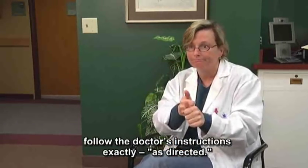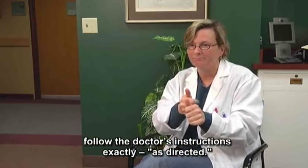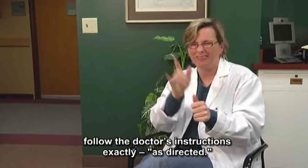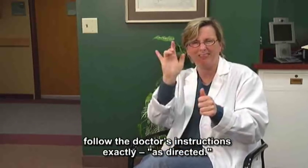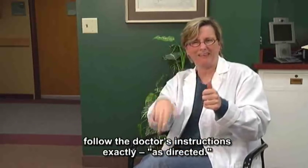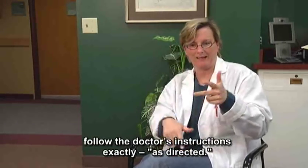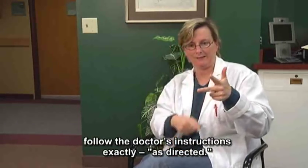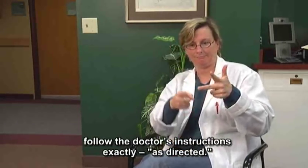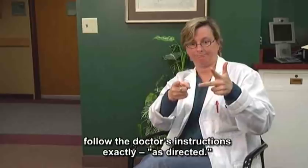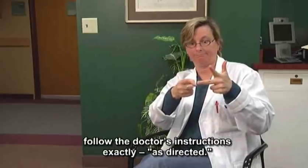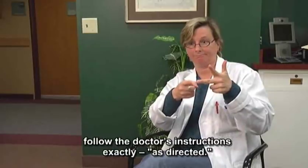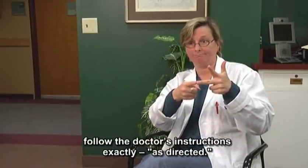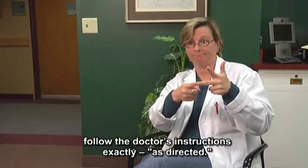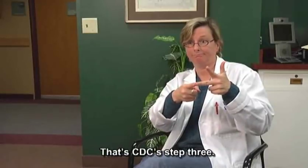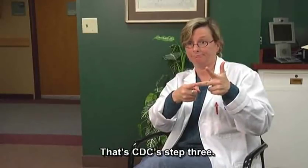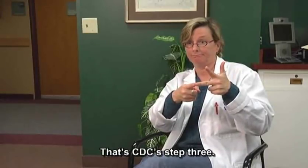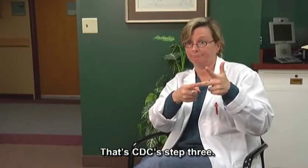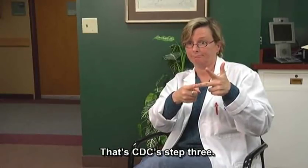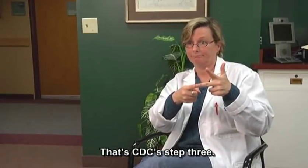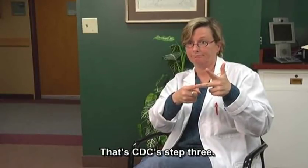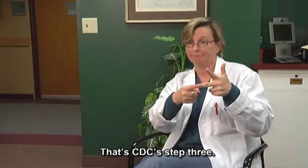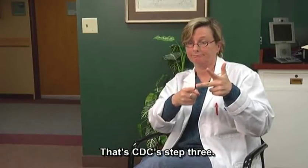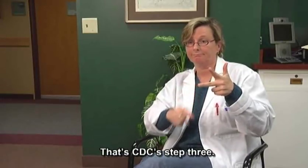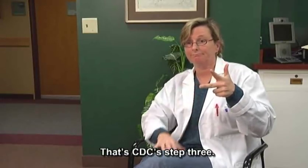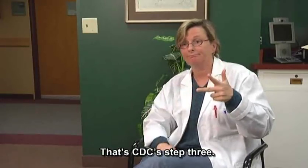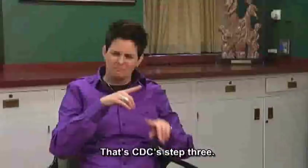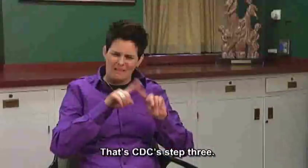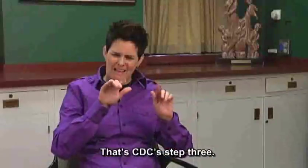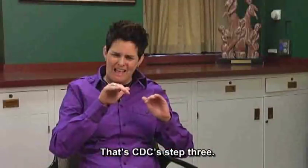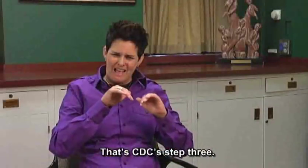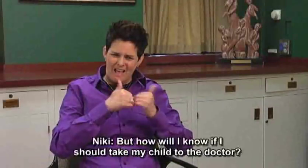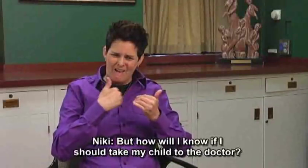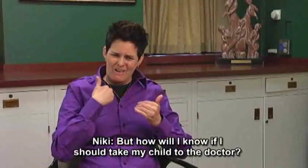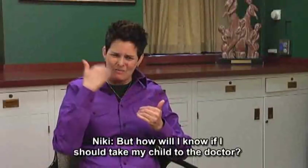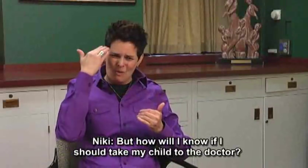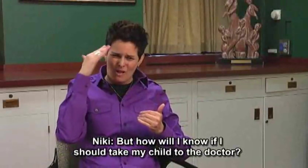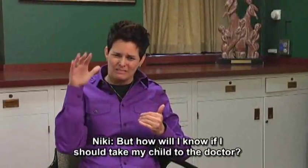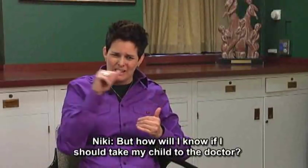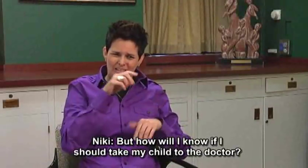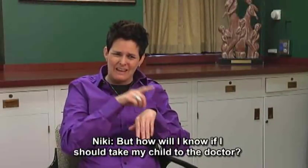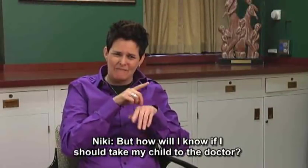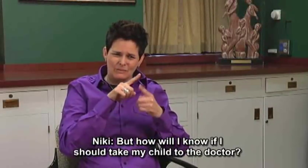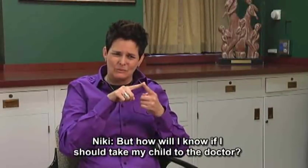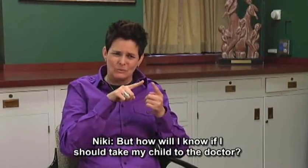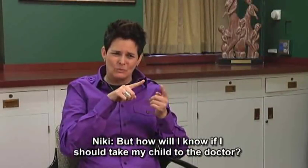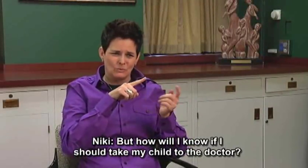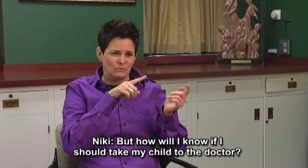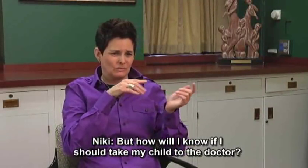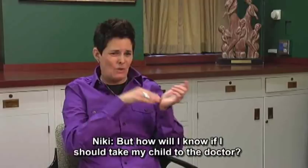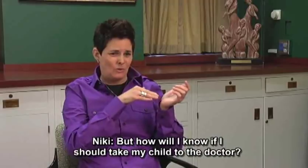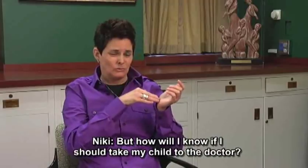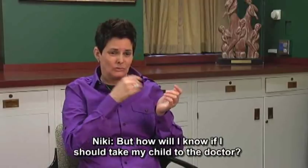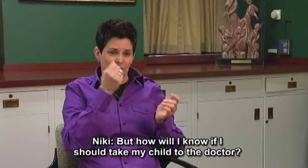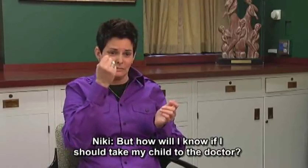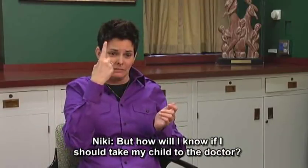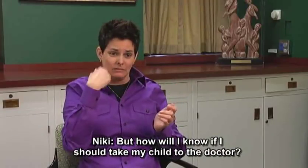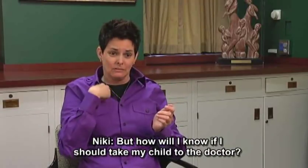directed that's cdc's step three but how will i know if i should take my child to the doctor i wouldn't normally take